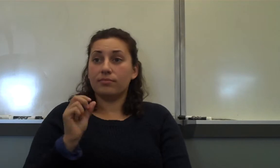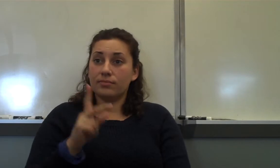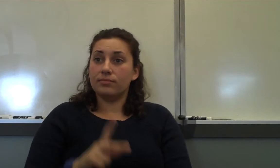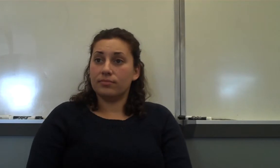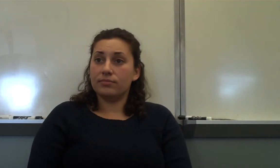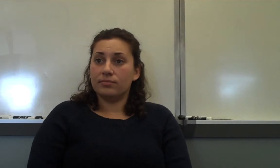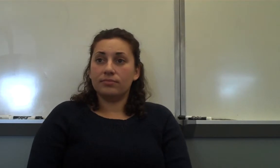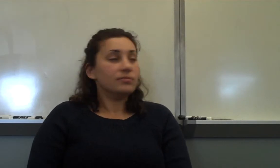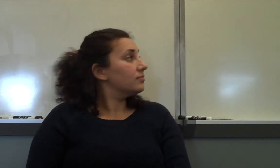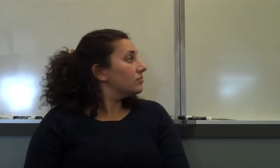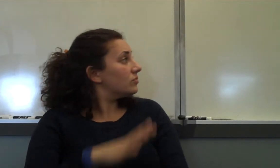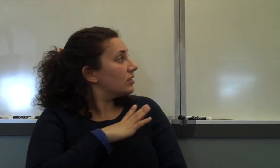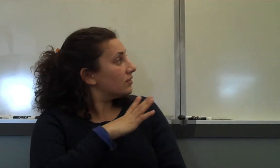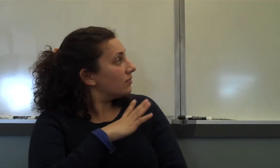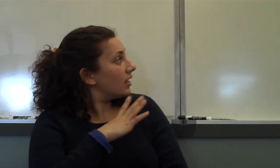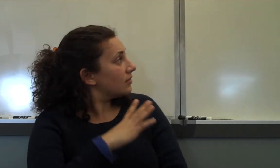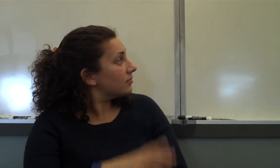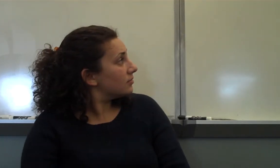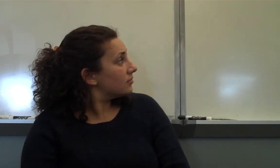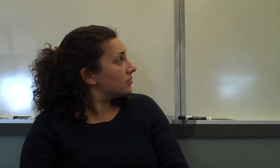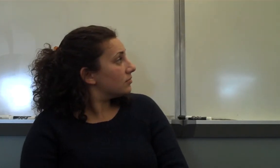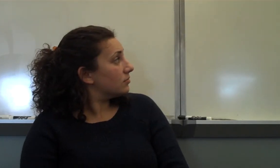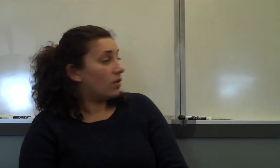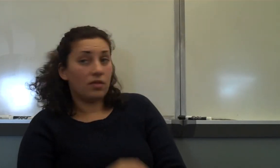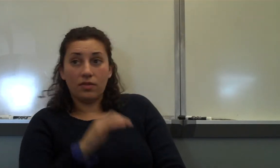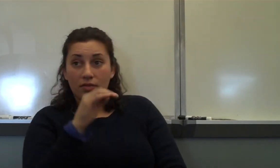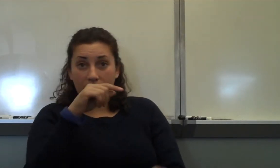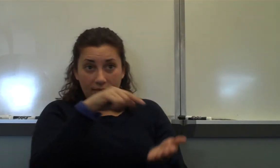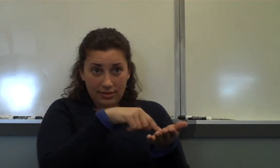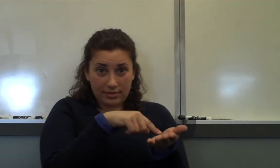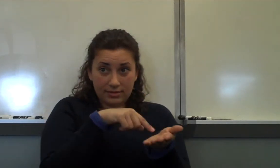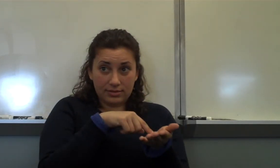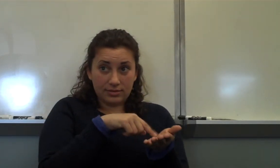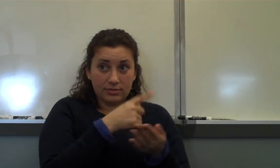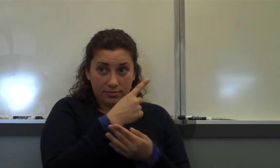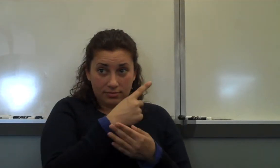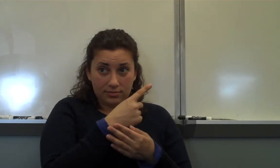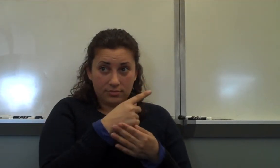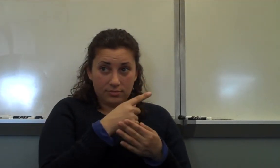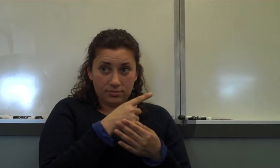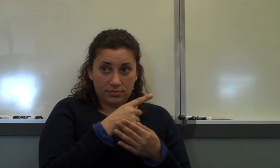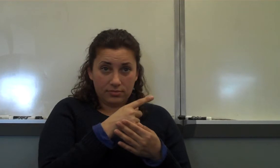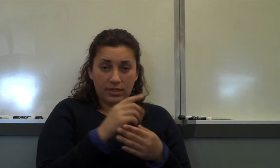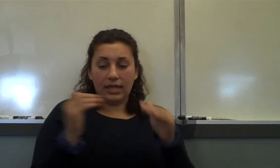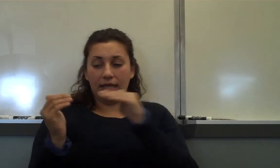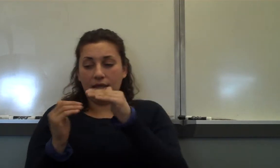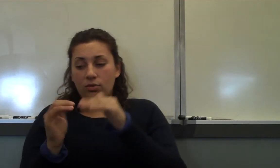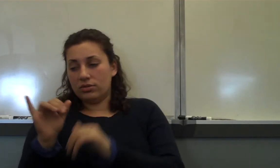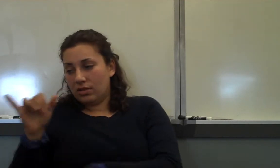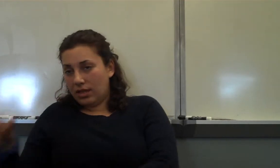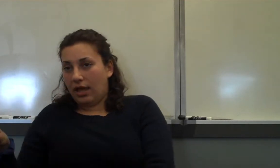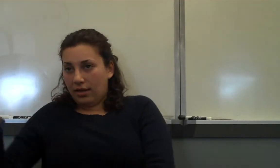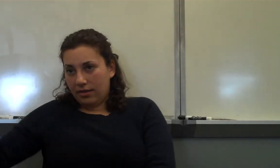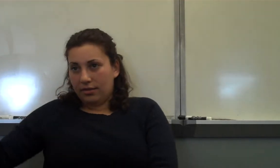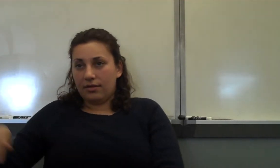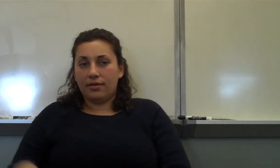fine. So in other words, this is that. Okay, now we did it by going